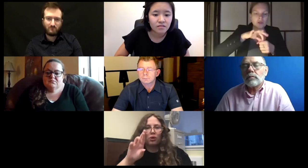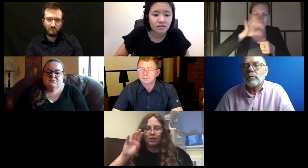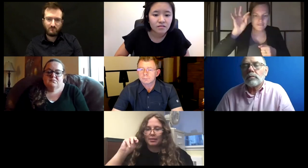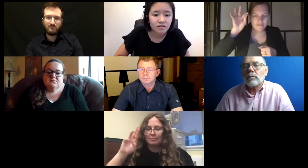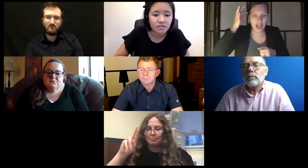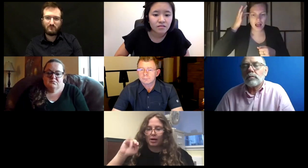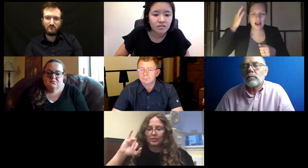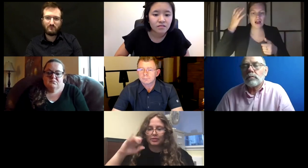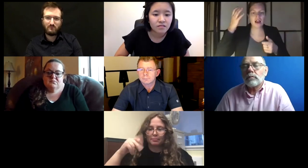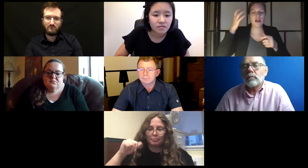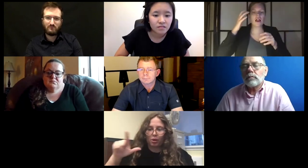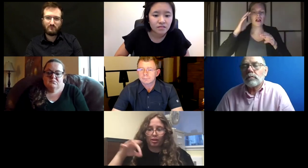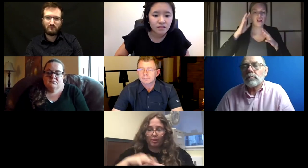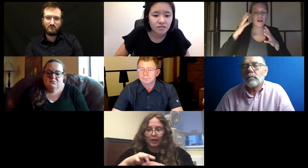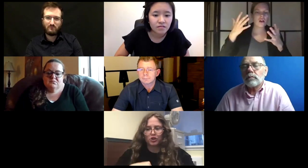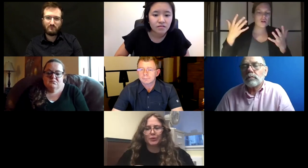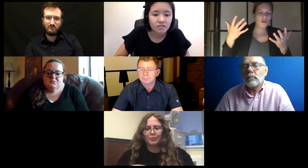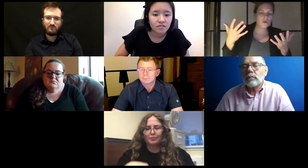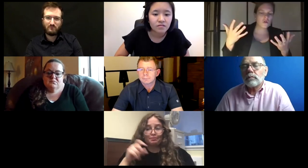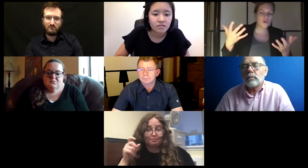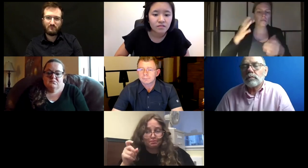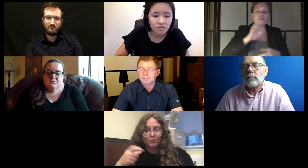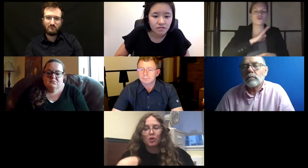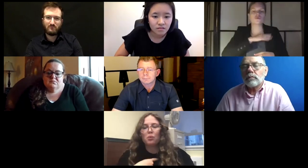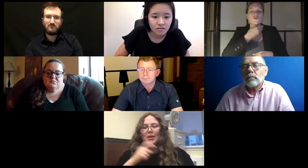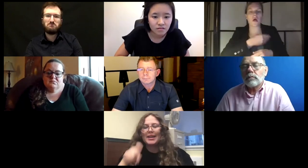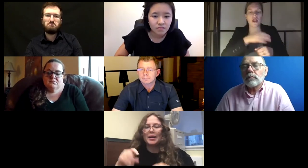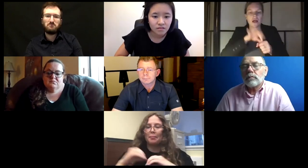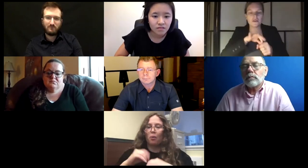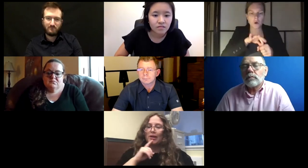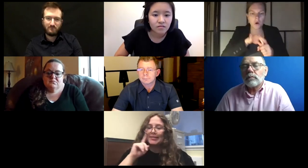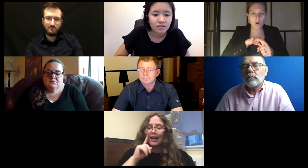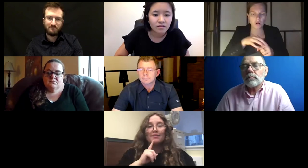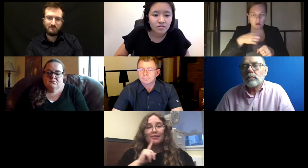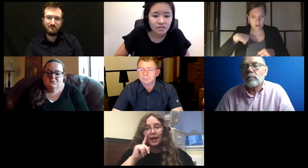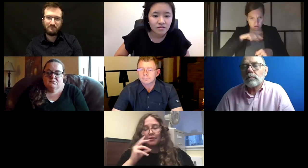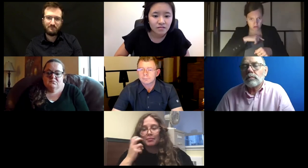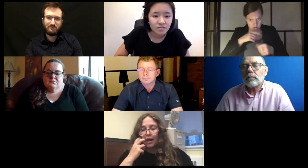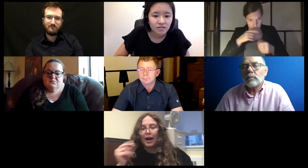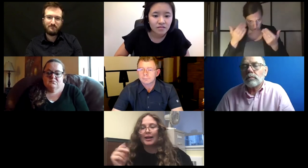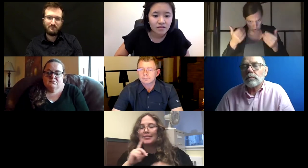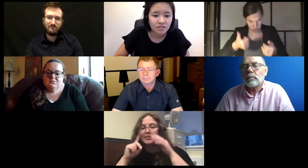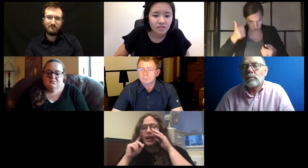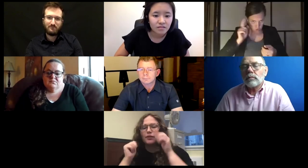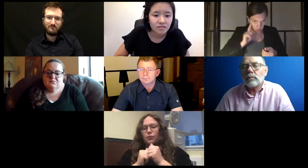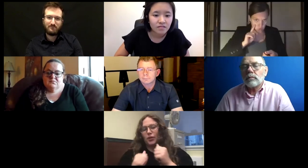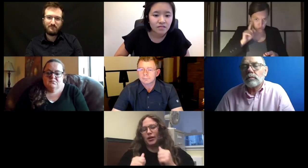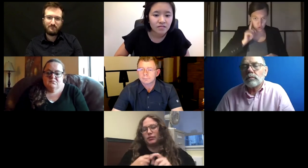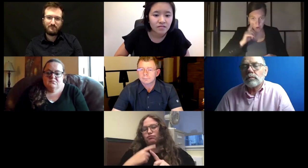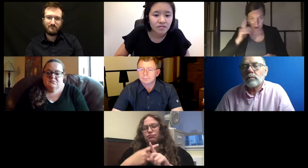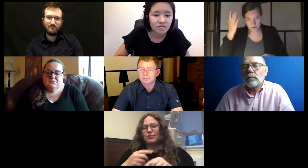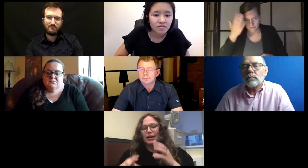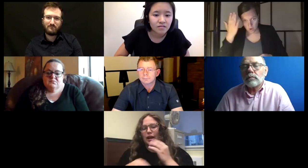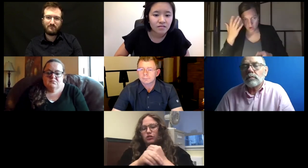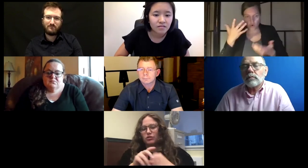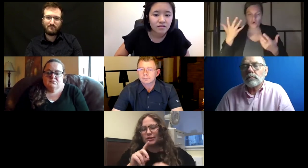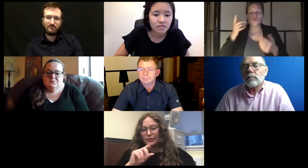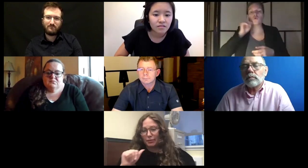the federal, provincial, and municipal elections? We need more deaf and deaf-blind